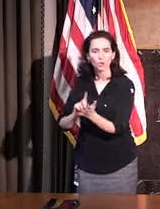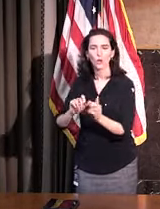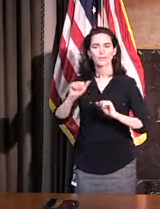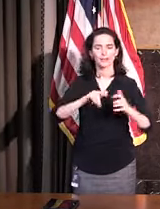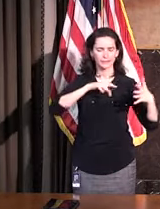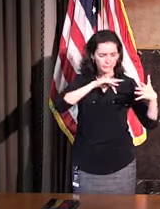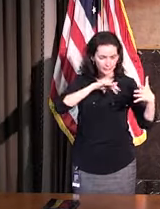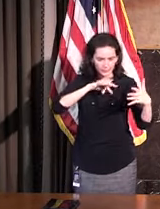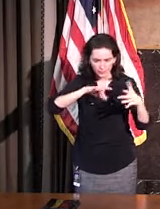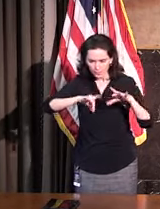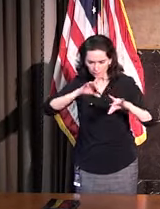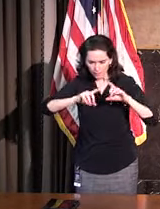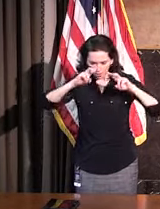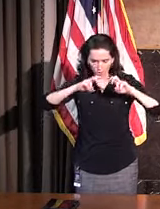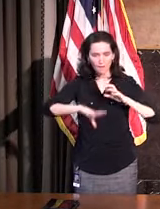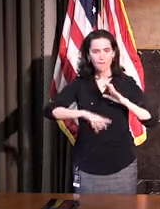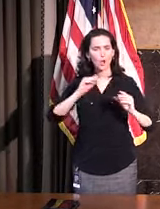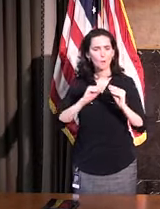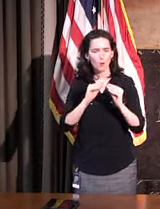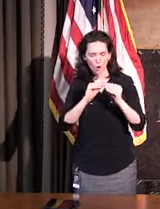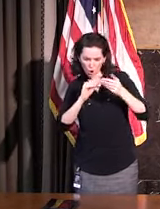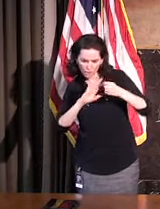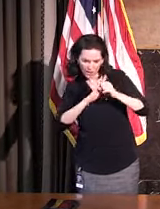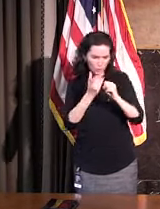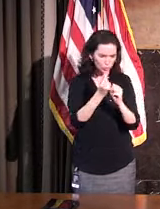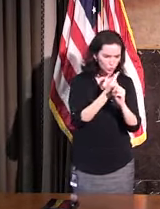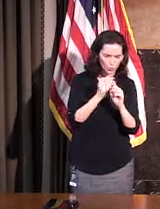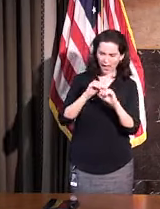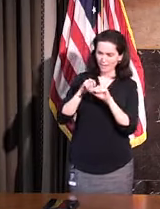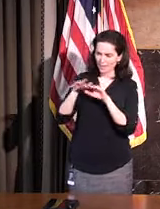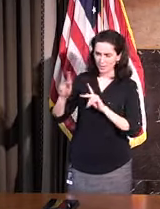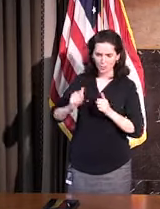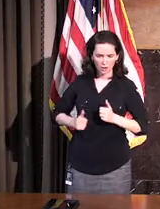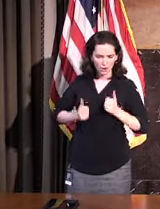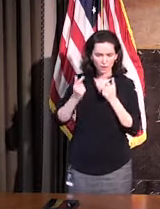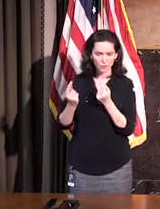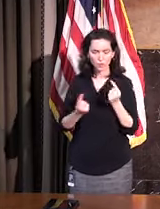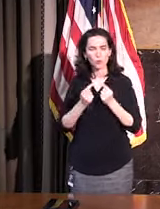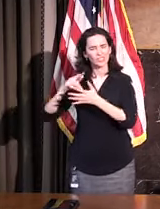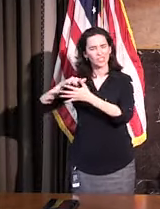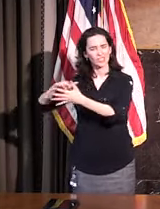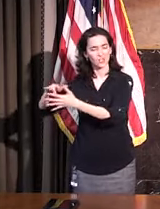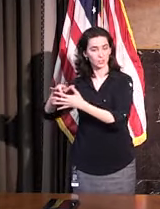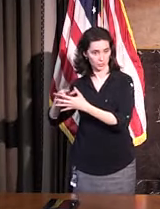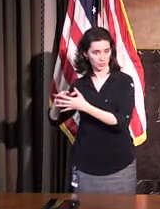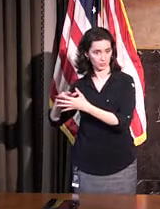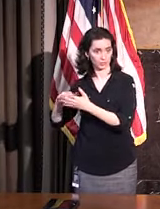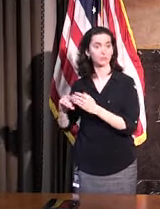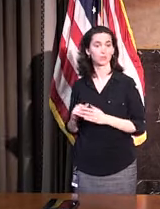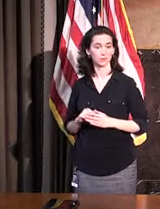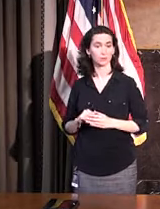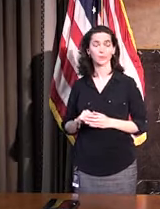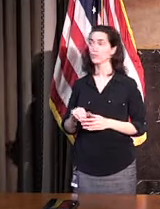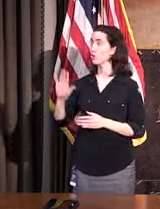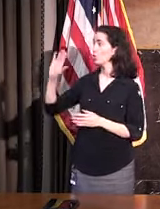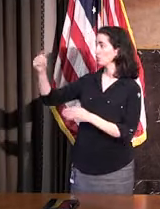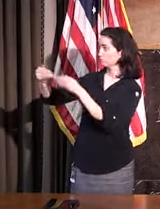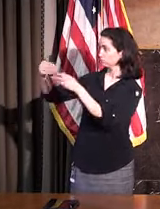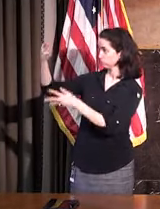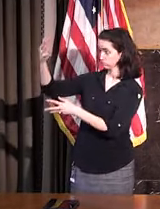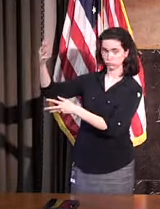more about the virus and the disease and its impacts on people and so forth. But we just took those